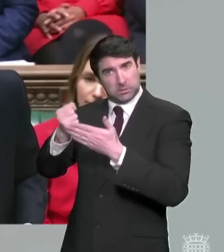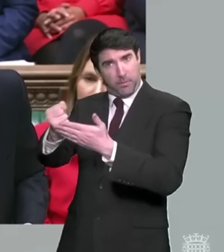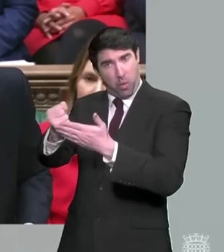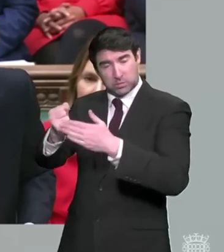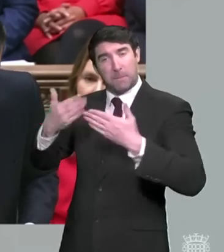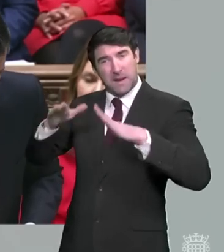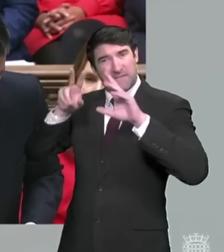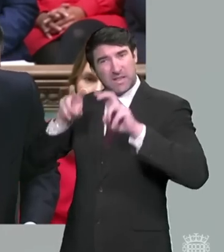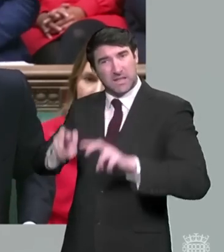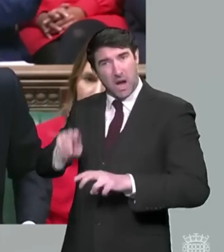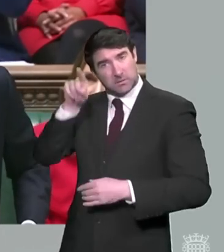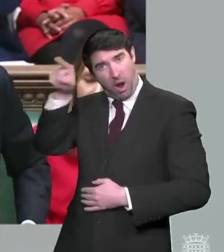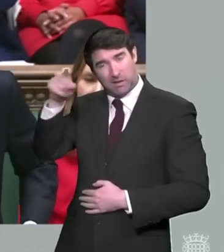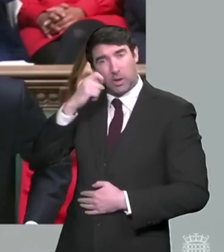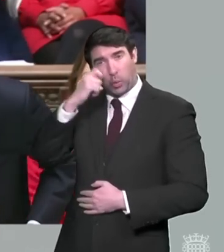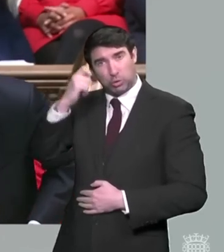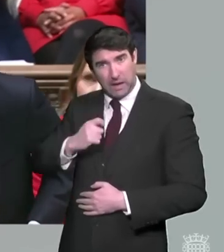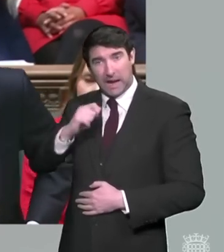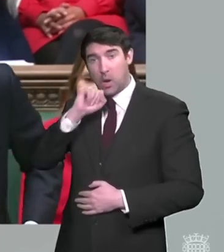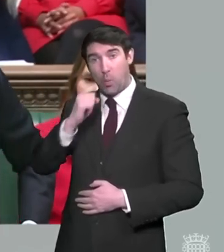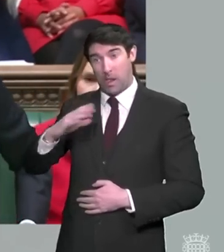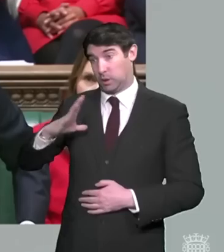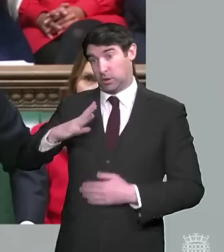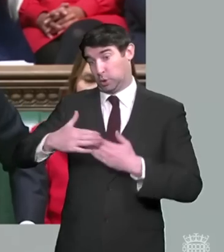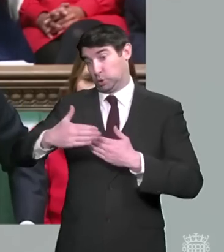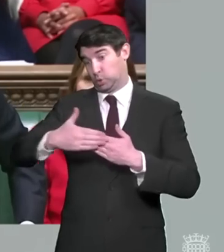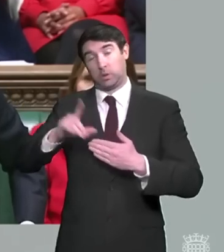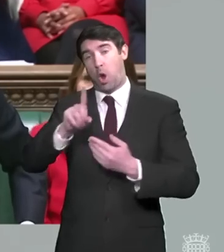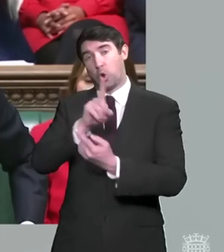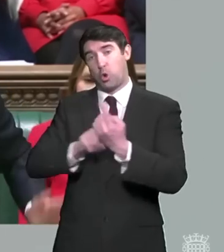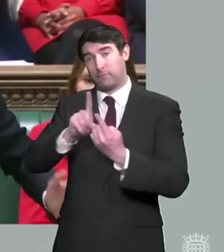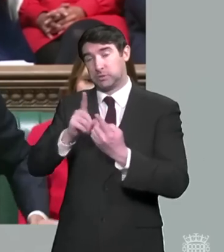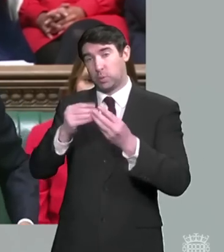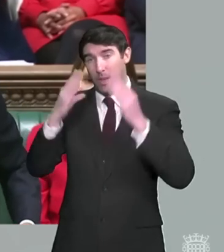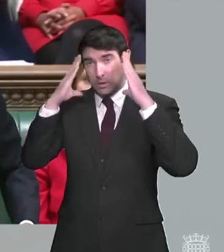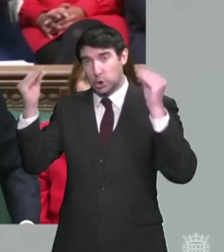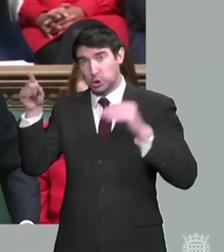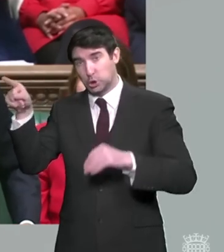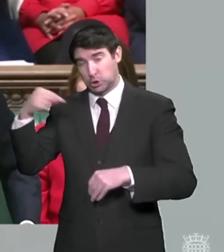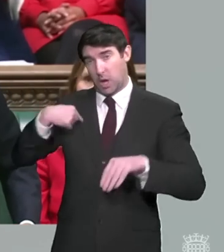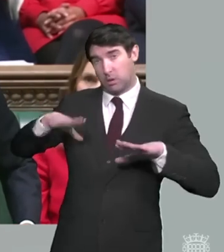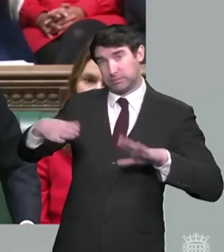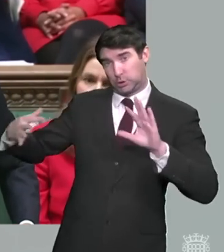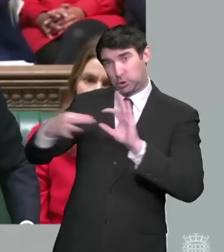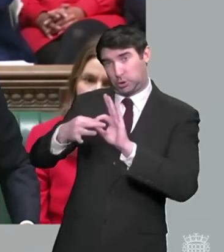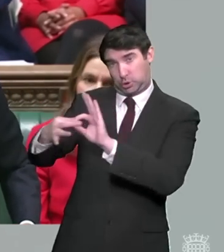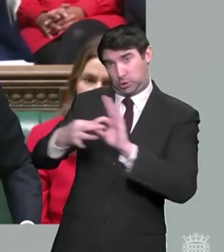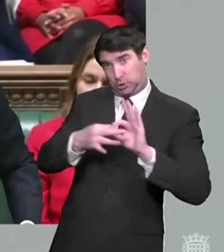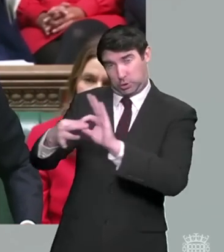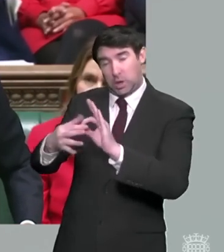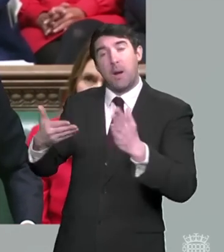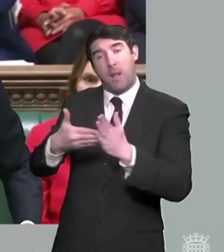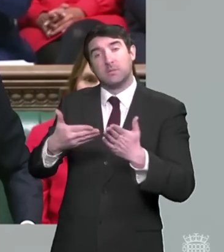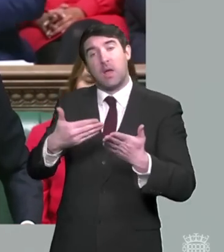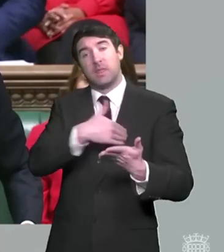on the ground. We're shortly to be hosting a conference together with the Dutch. And also, one of the things that I discussed with President Zelensky this morning is